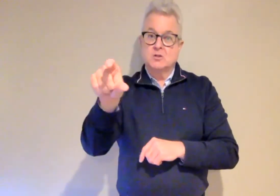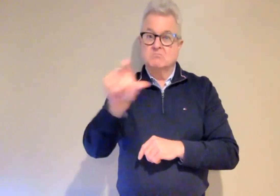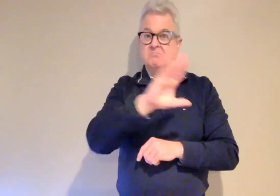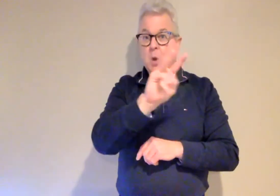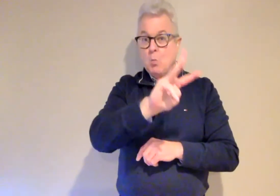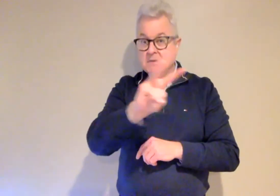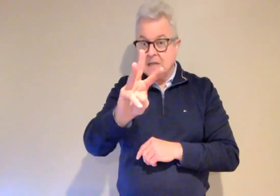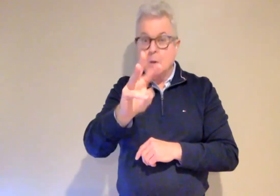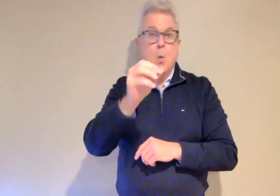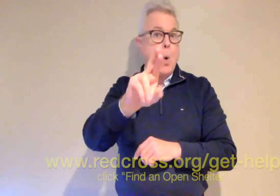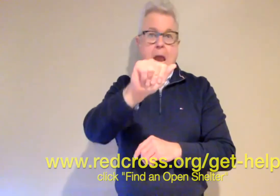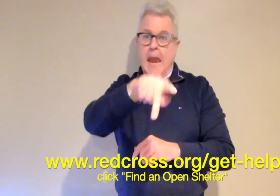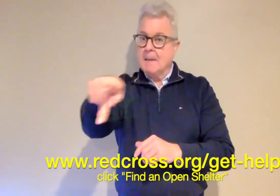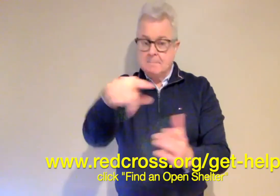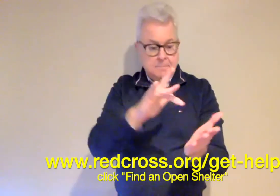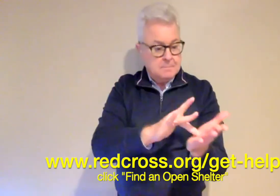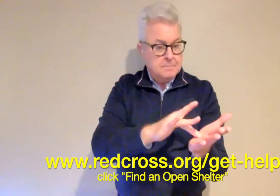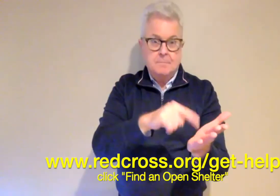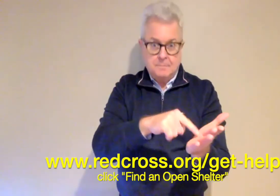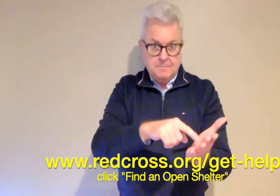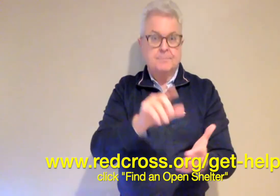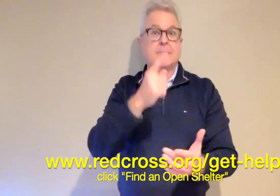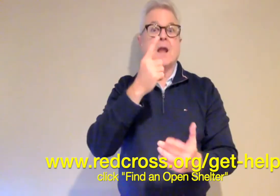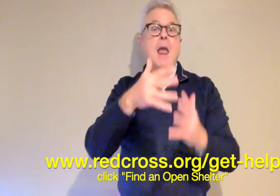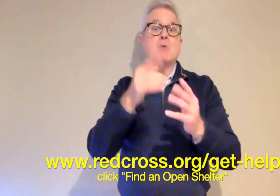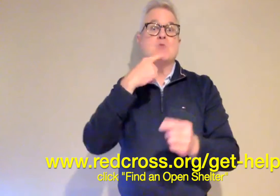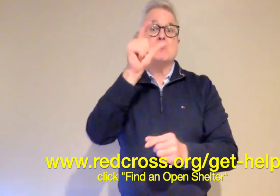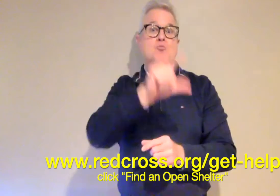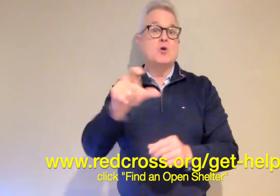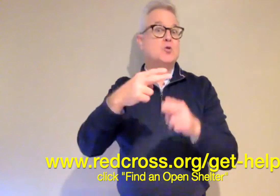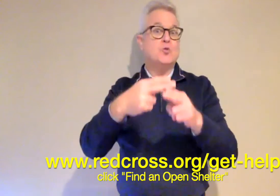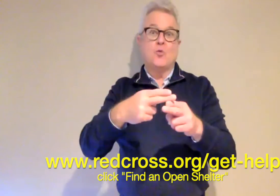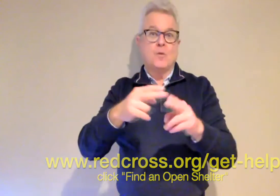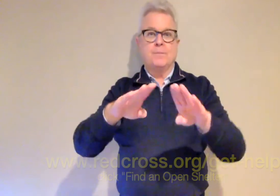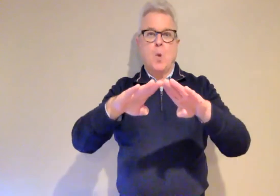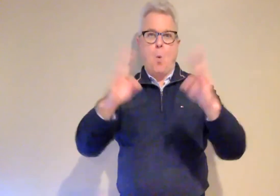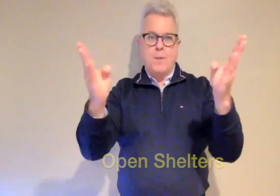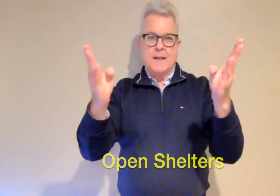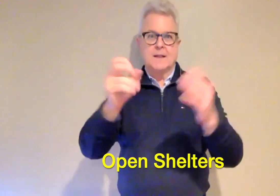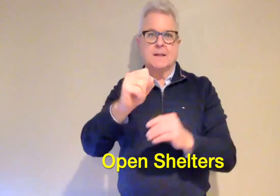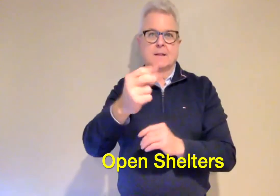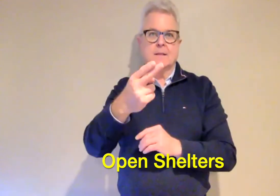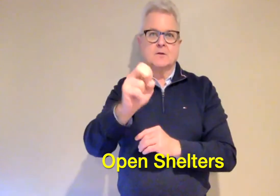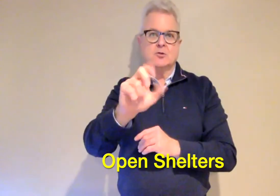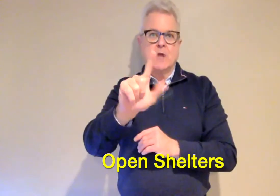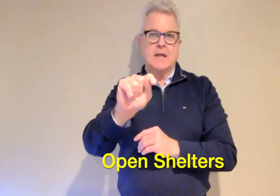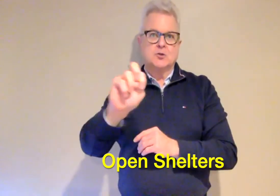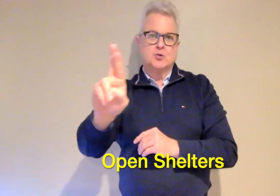you can use the website at the American Red Cross. That's also located on the apps, or you can go directly to their website. They use